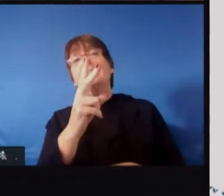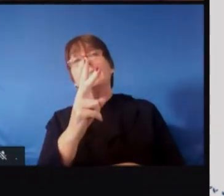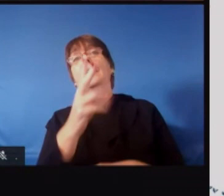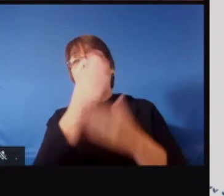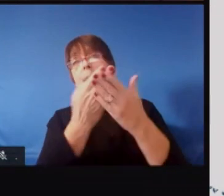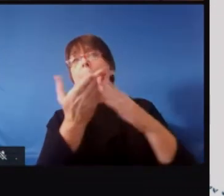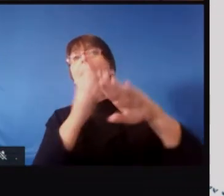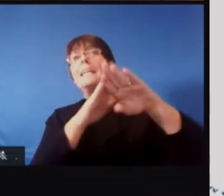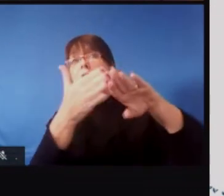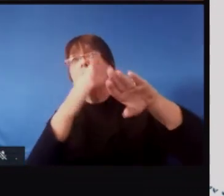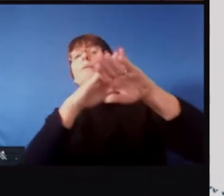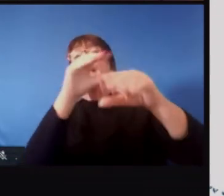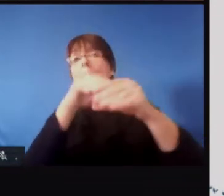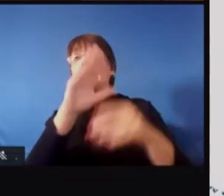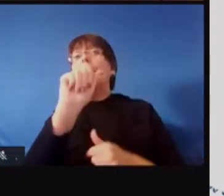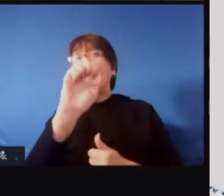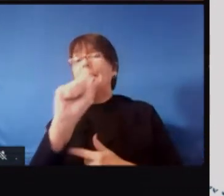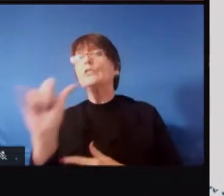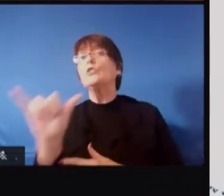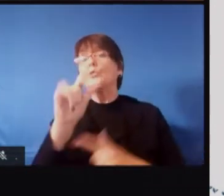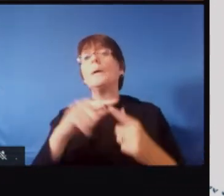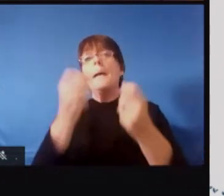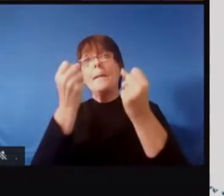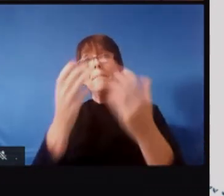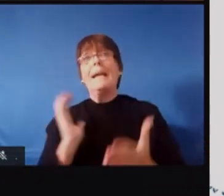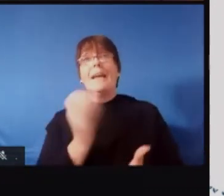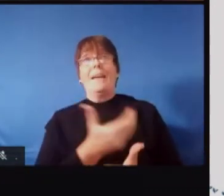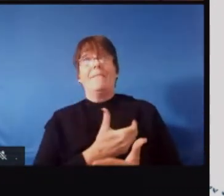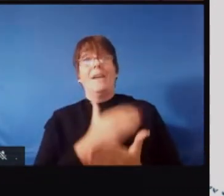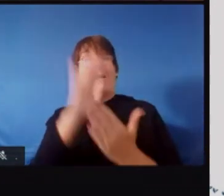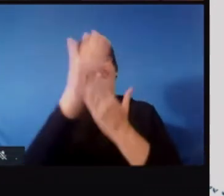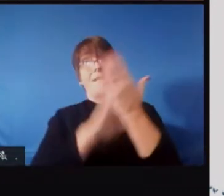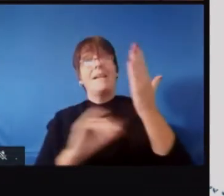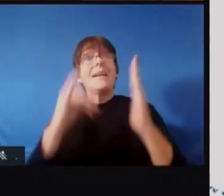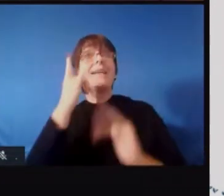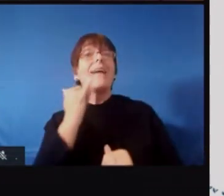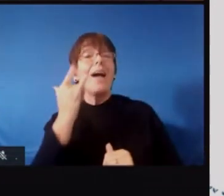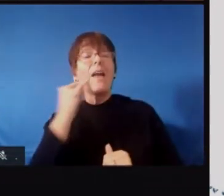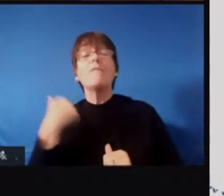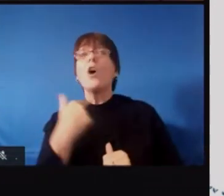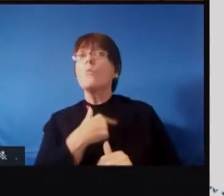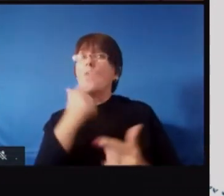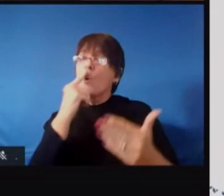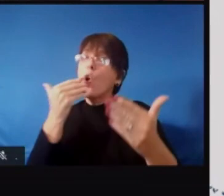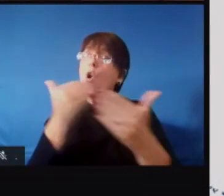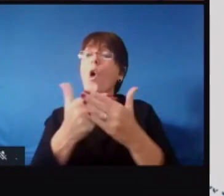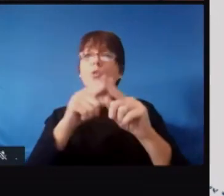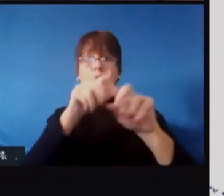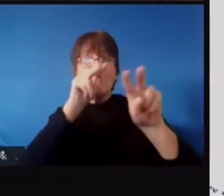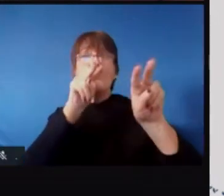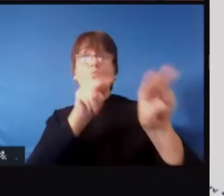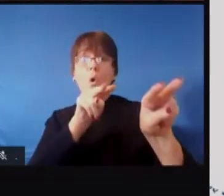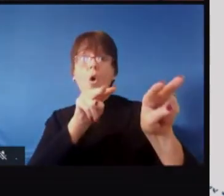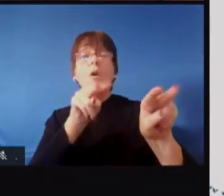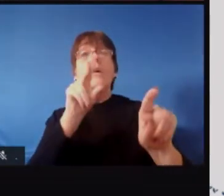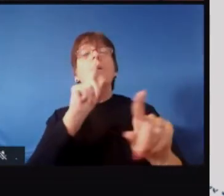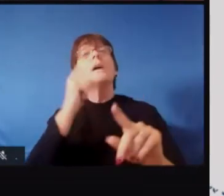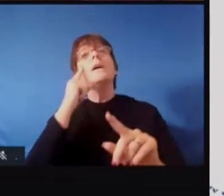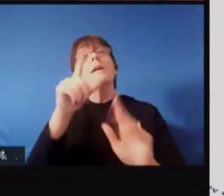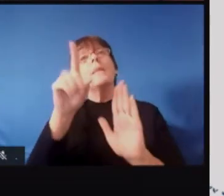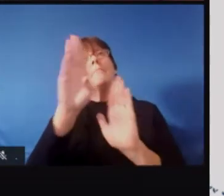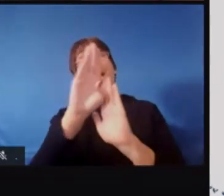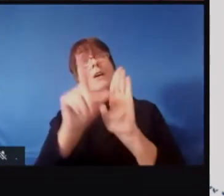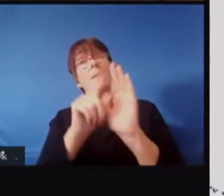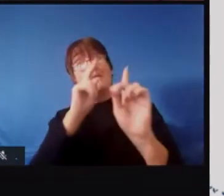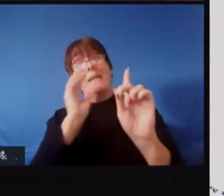increase in cases as well in many parts of our state, something that we're closely watching. And in the backdrop of